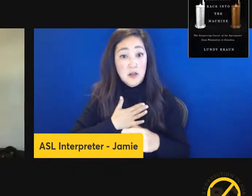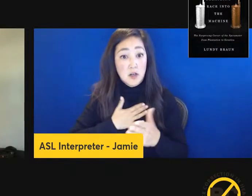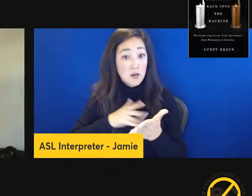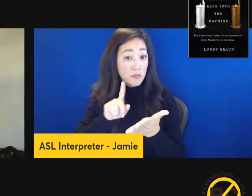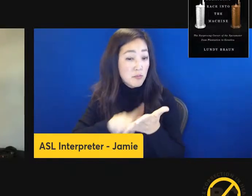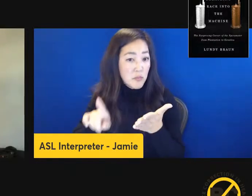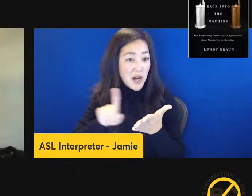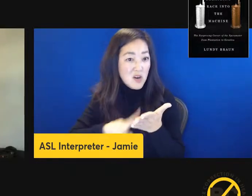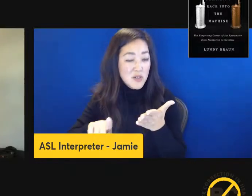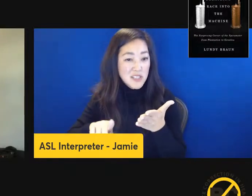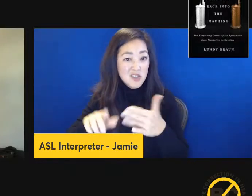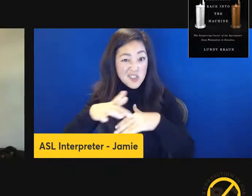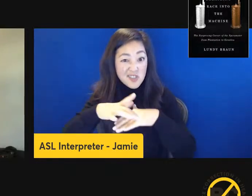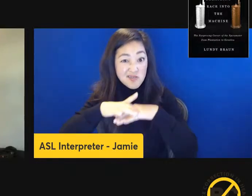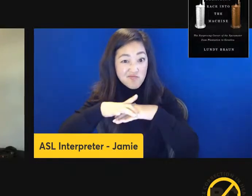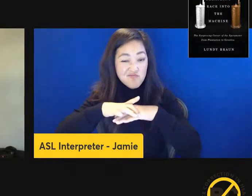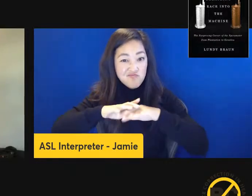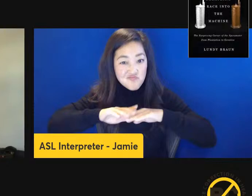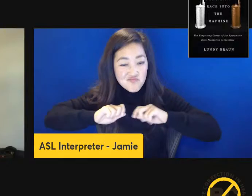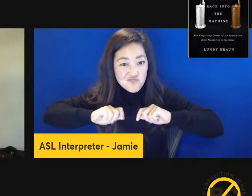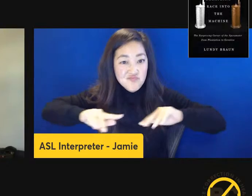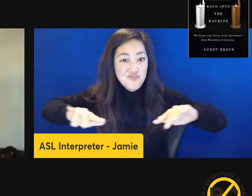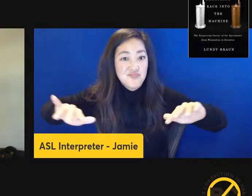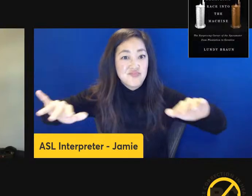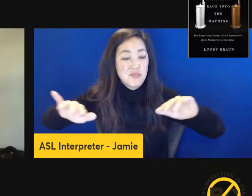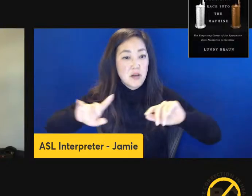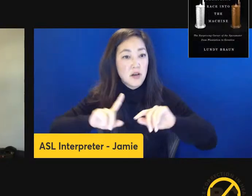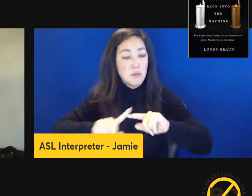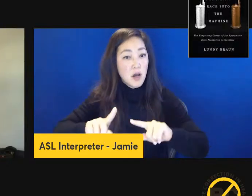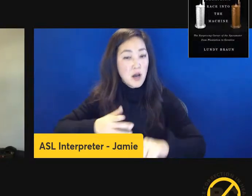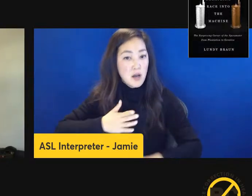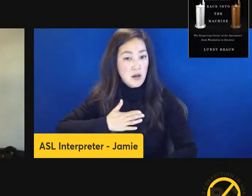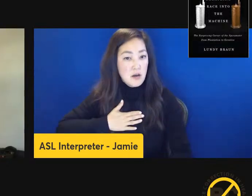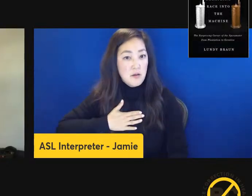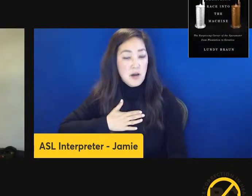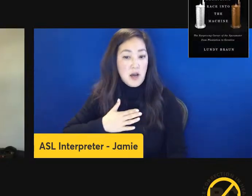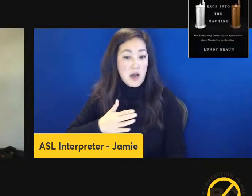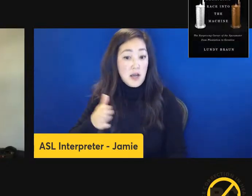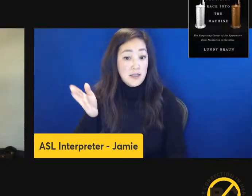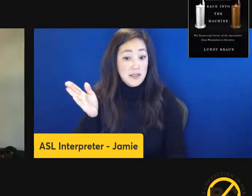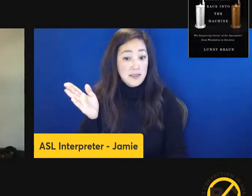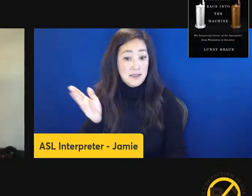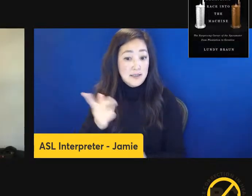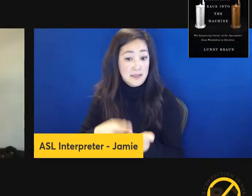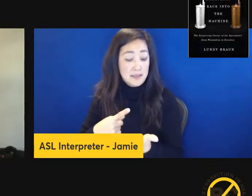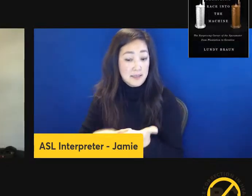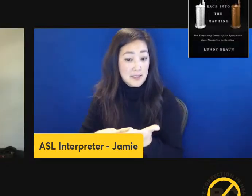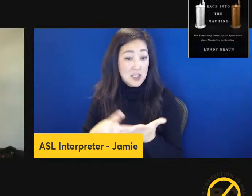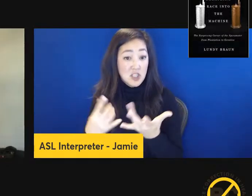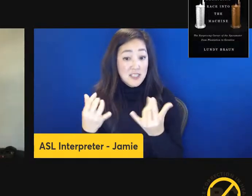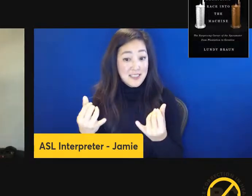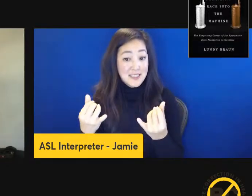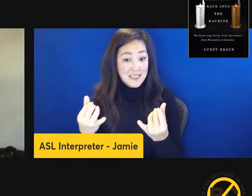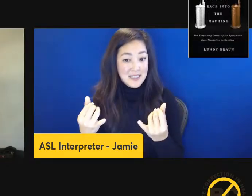global in scope, but my talk today will be mostly based on what has